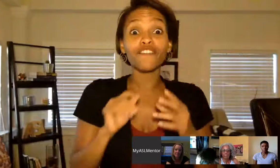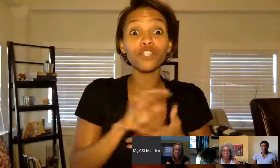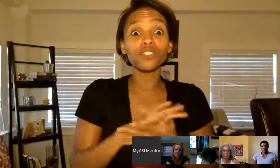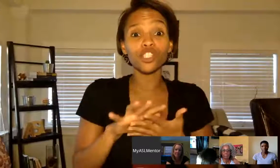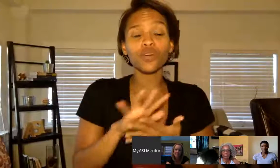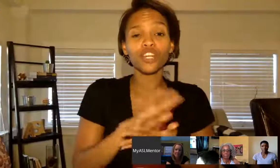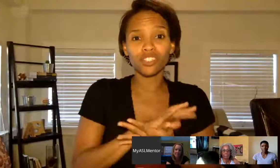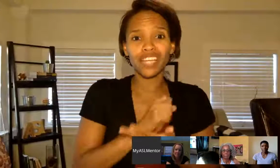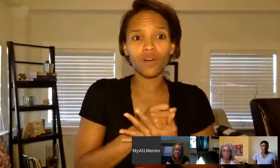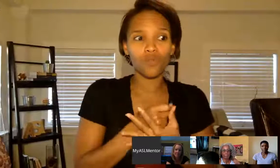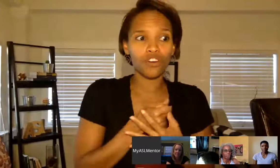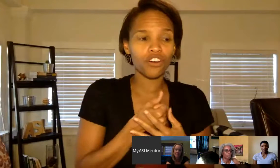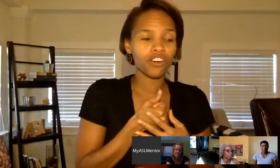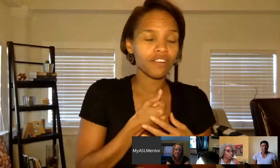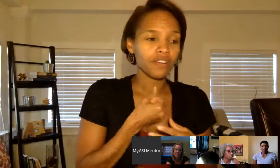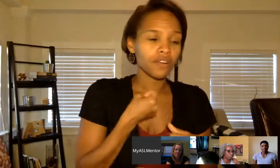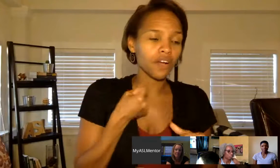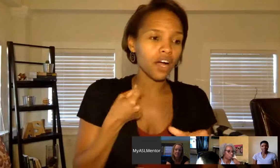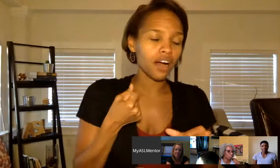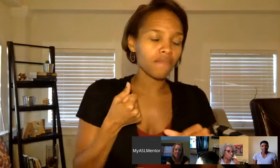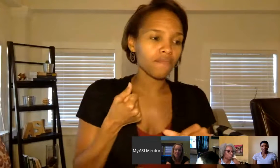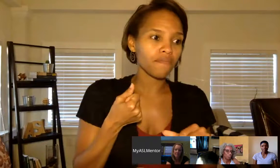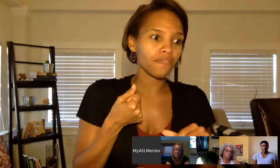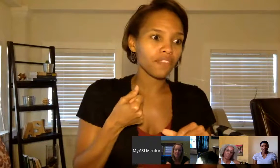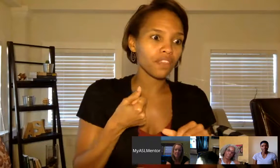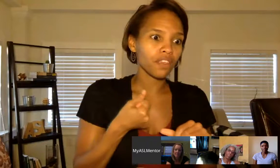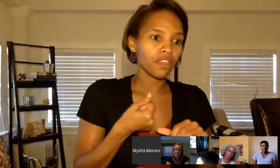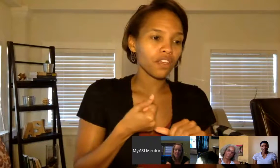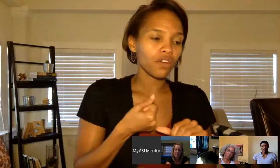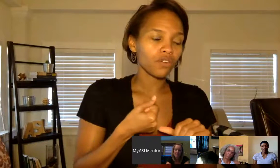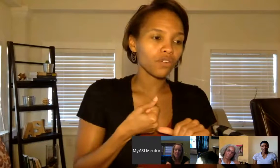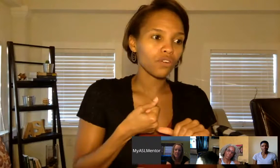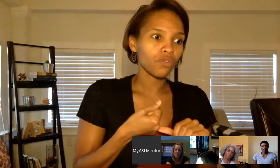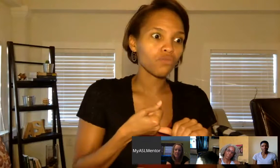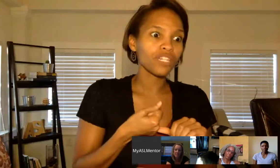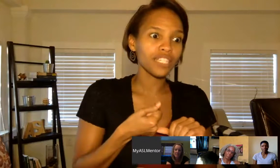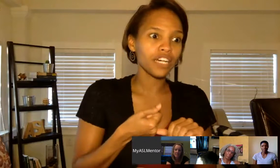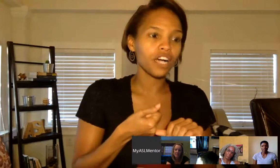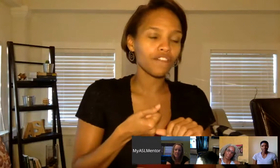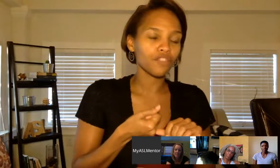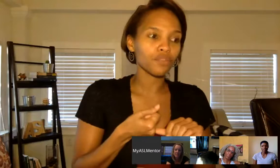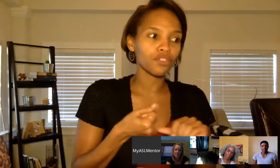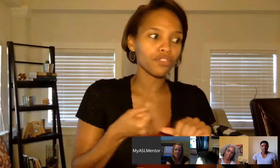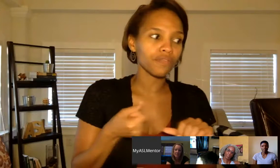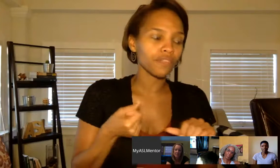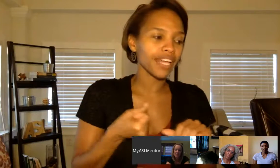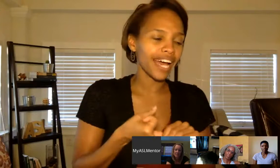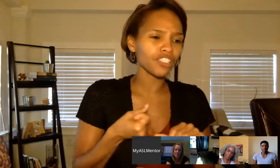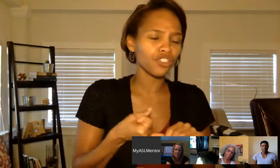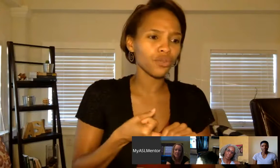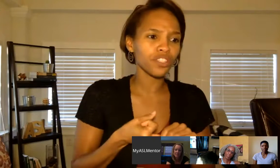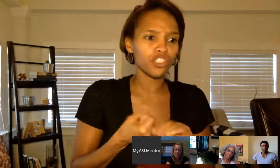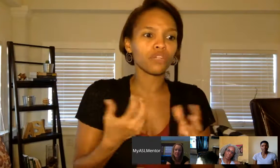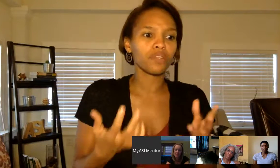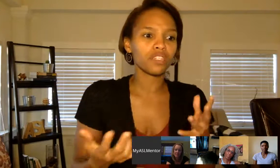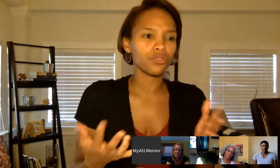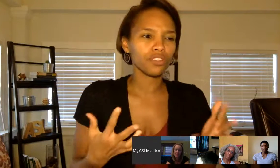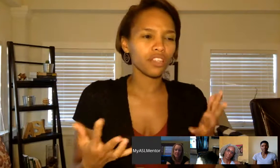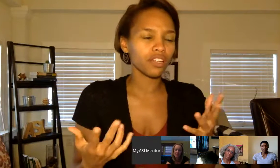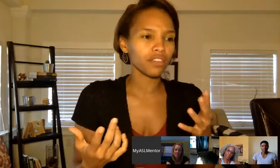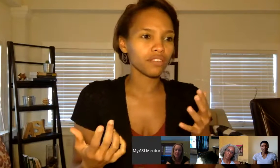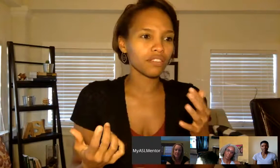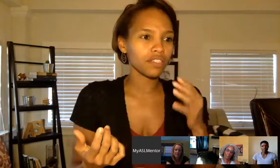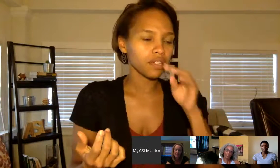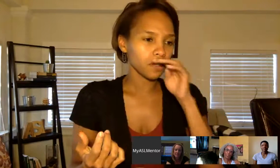had a few situations that were really uncomfortable that had to do with